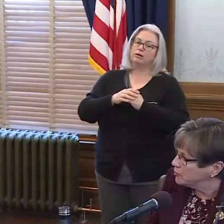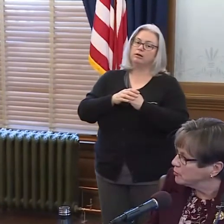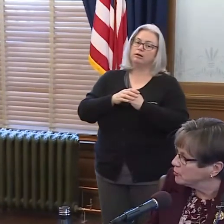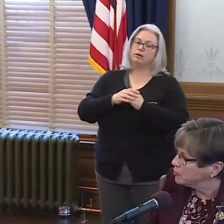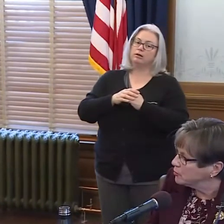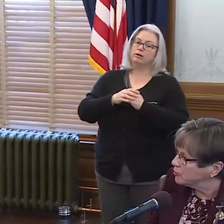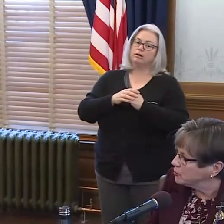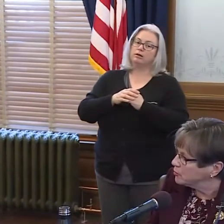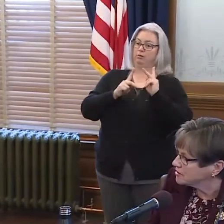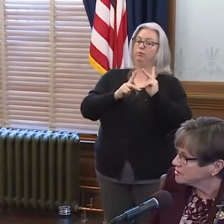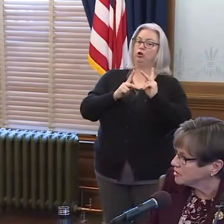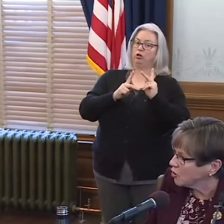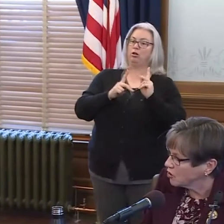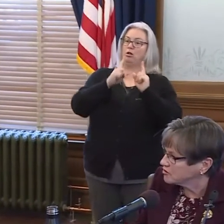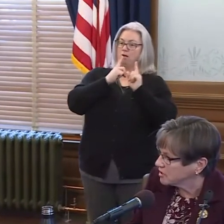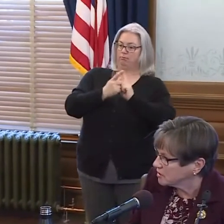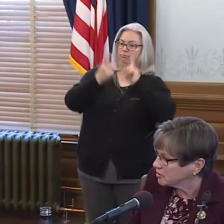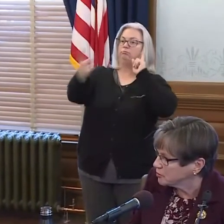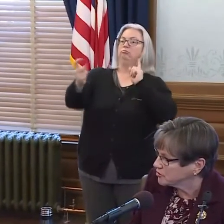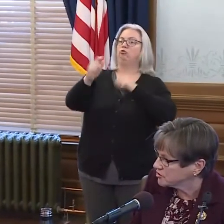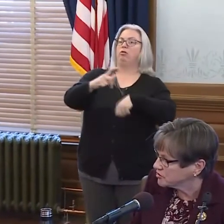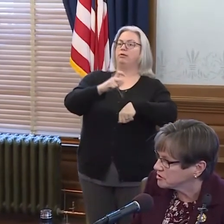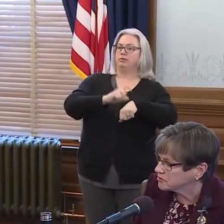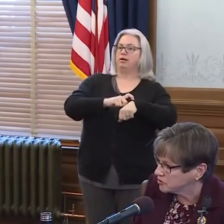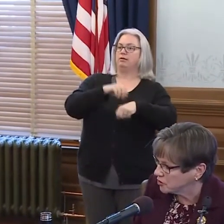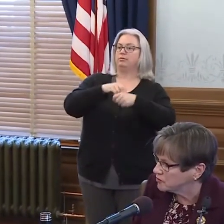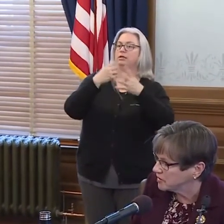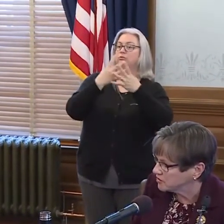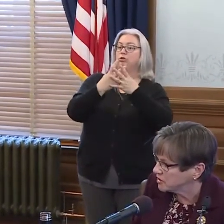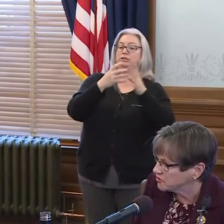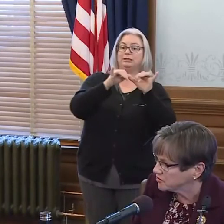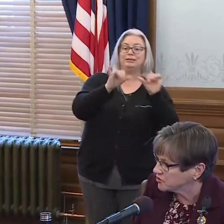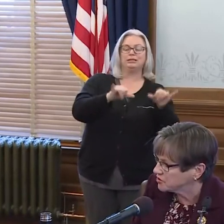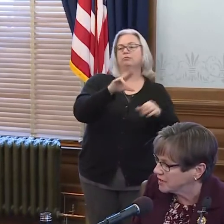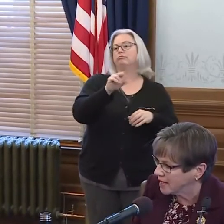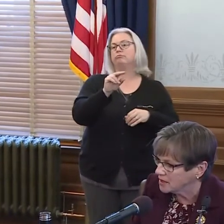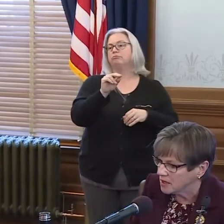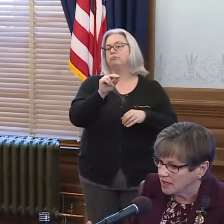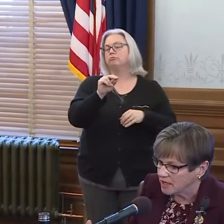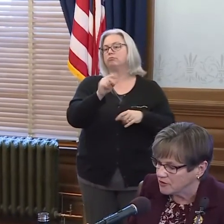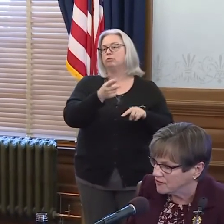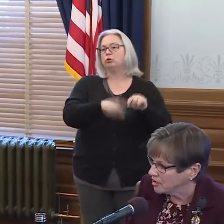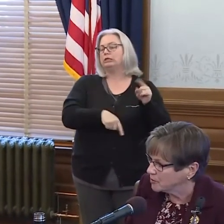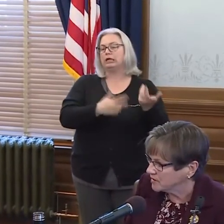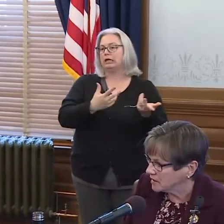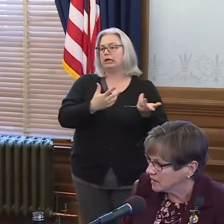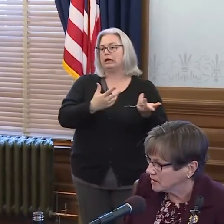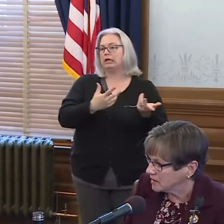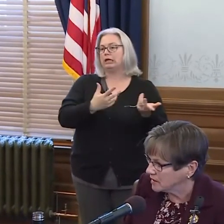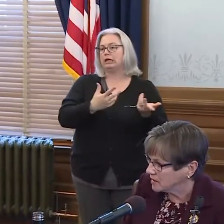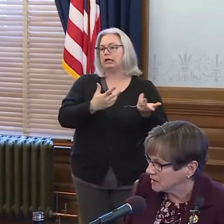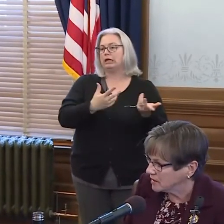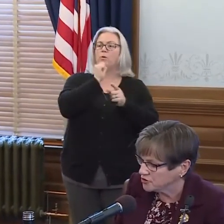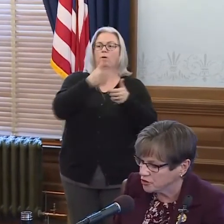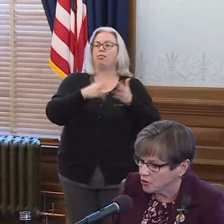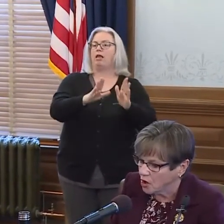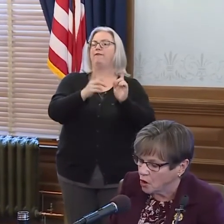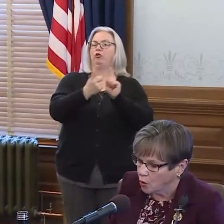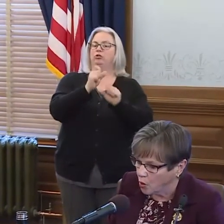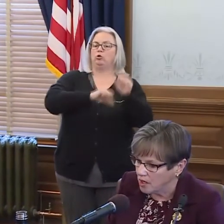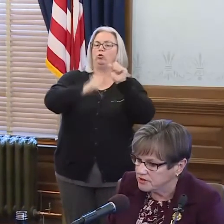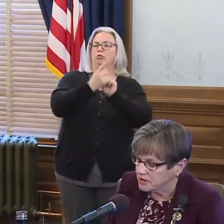are people socially distancing all the time in our prison systems? No, it's just not an environment that allows for that.